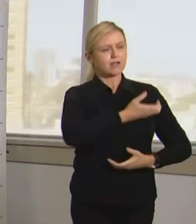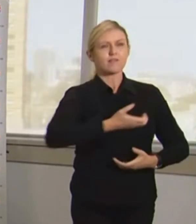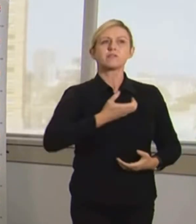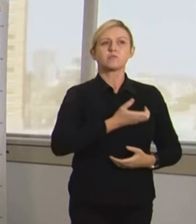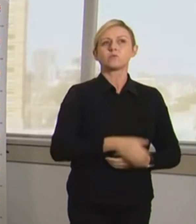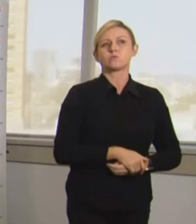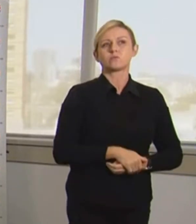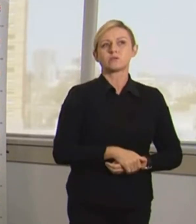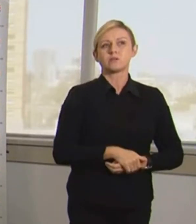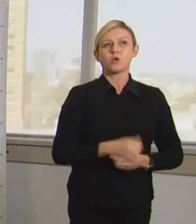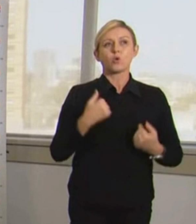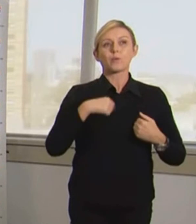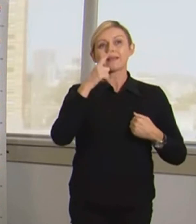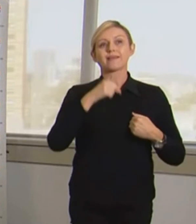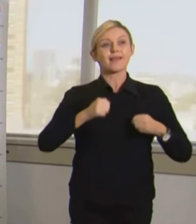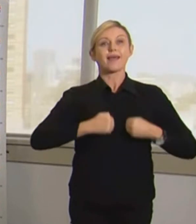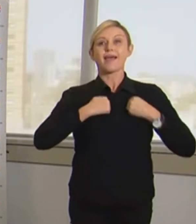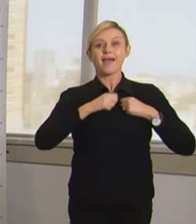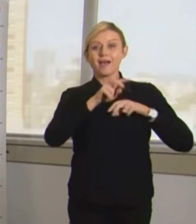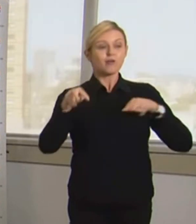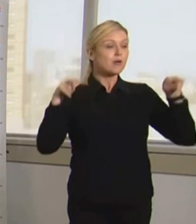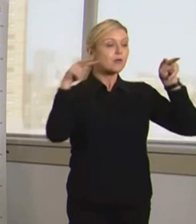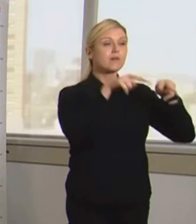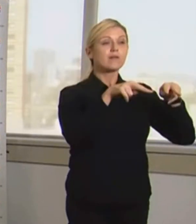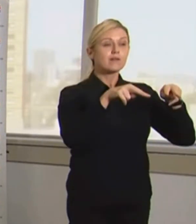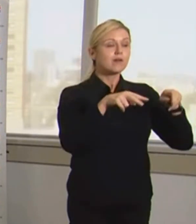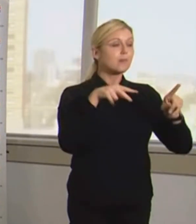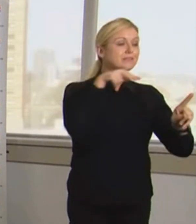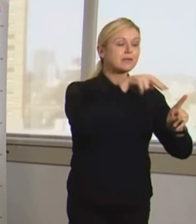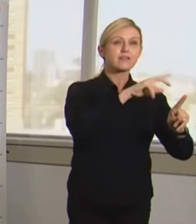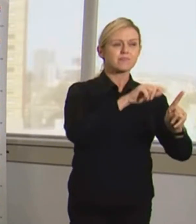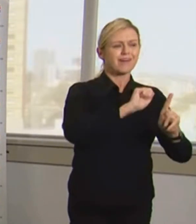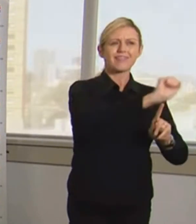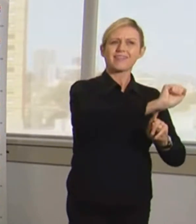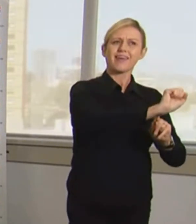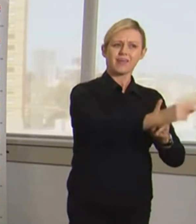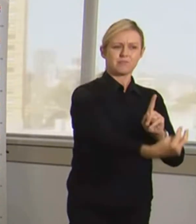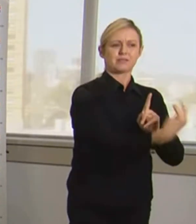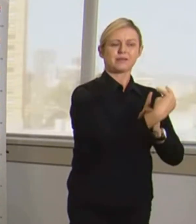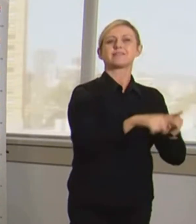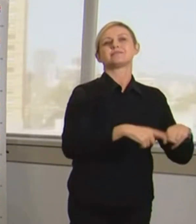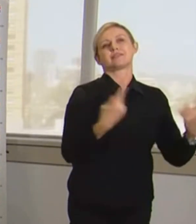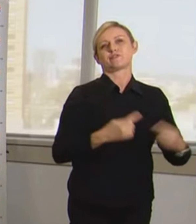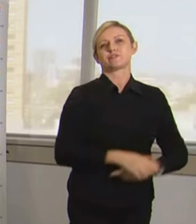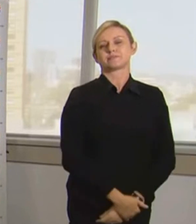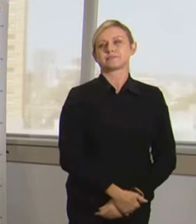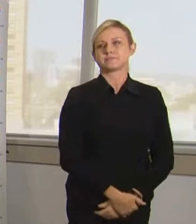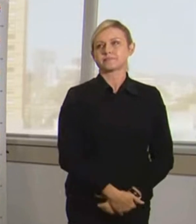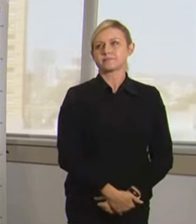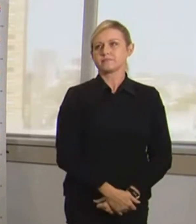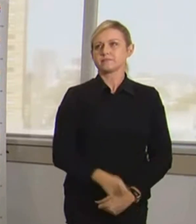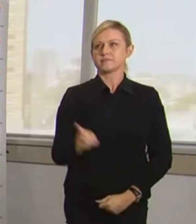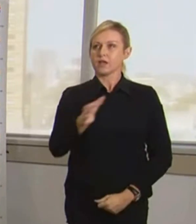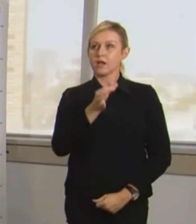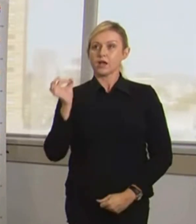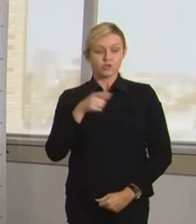it from our outside perspective, but there are perspectives inside that we need to understand as well, which are challenging to understand, but nevertheless. You say those residents are free